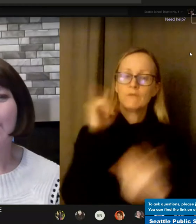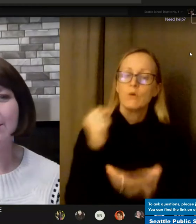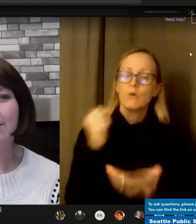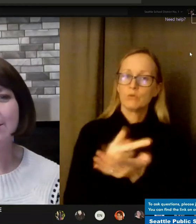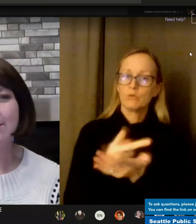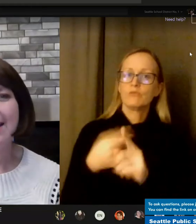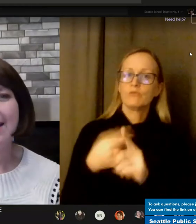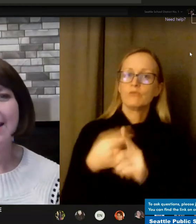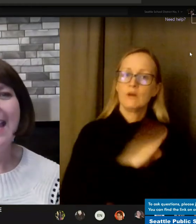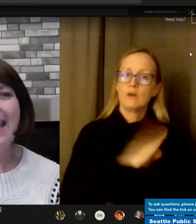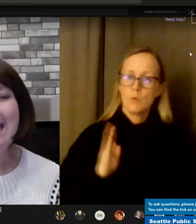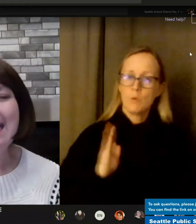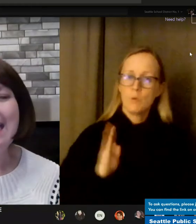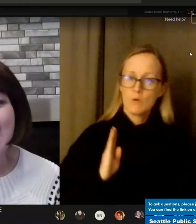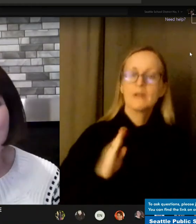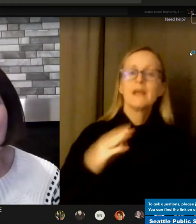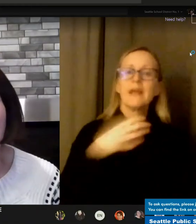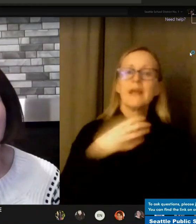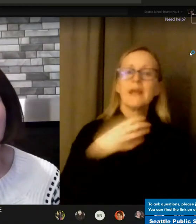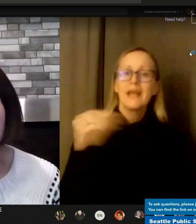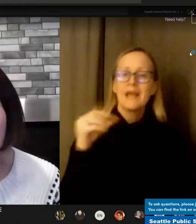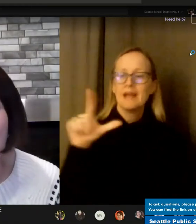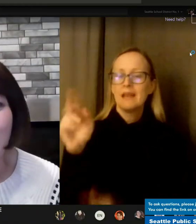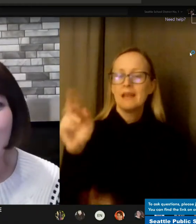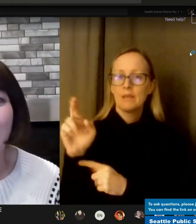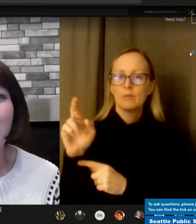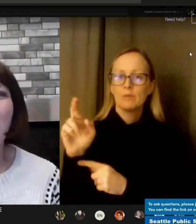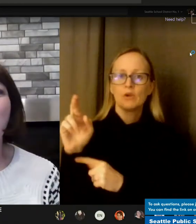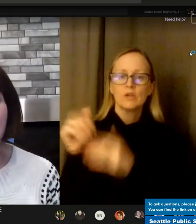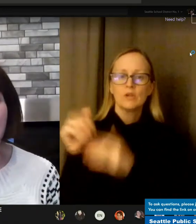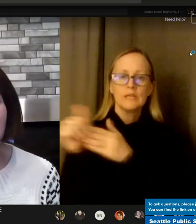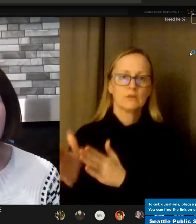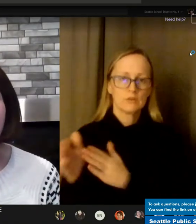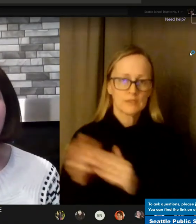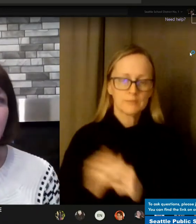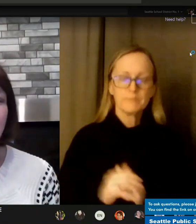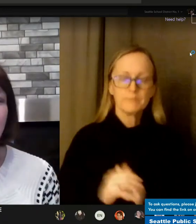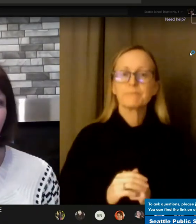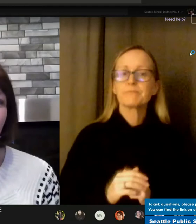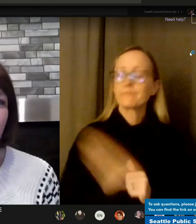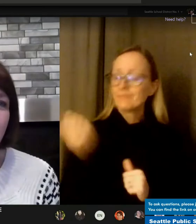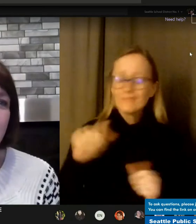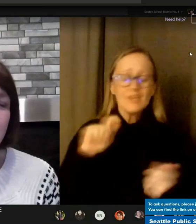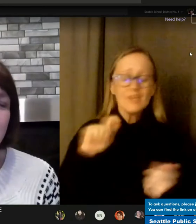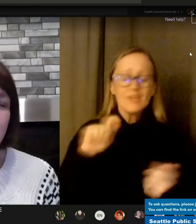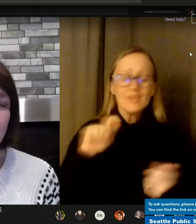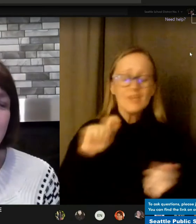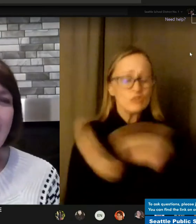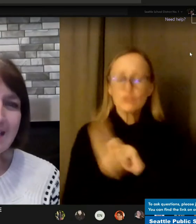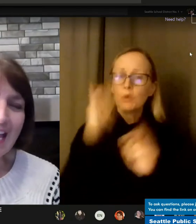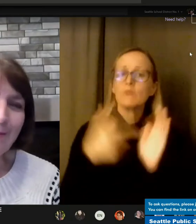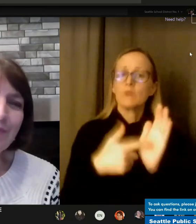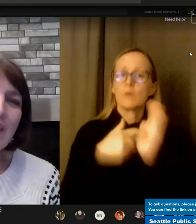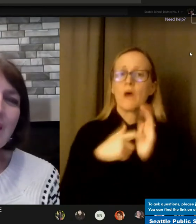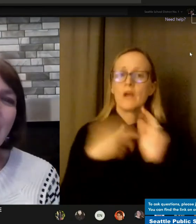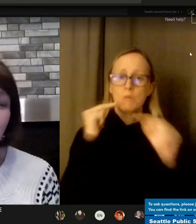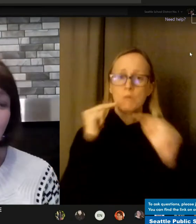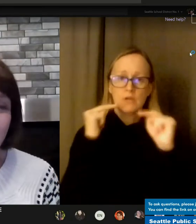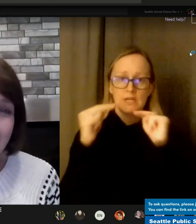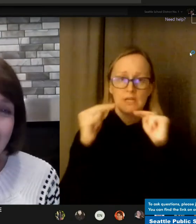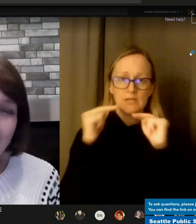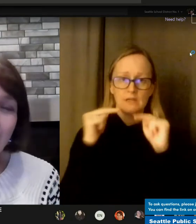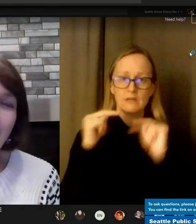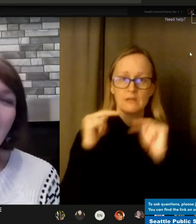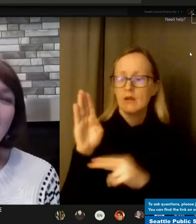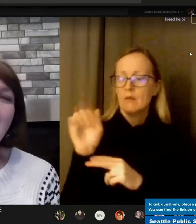partners. Any changes to our current model will require bargaining new working conditions with SEA, and we will